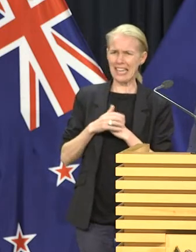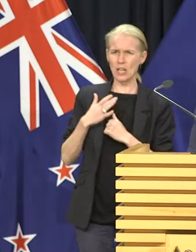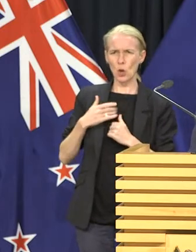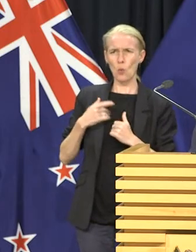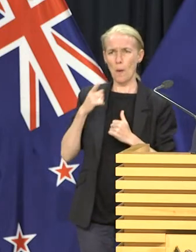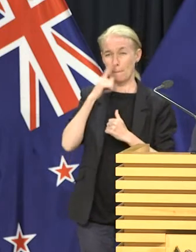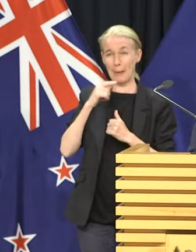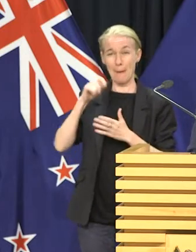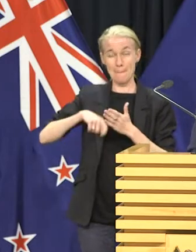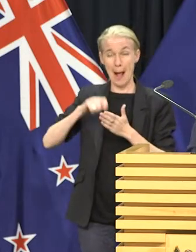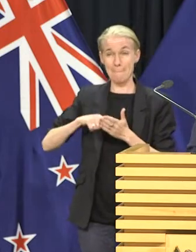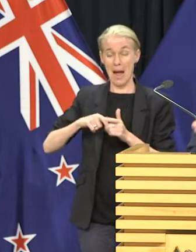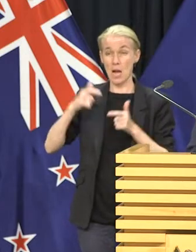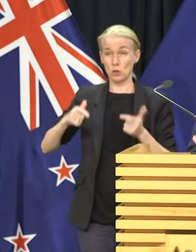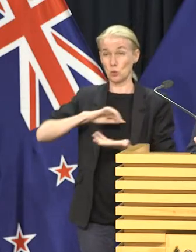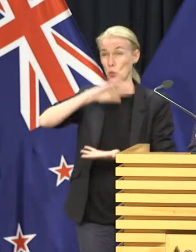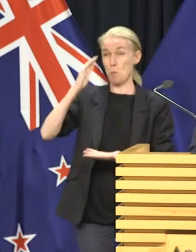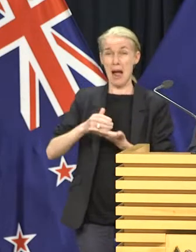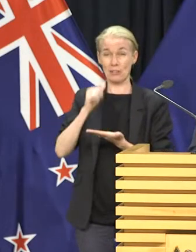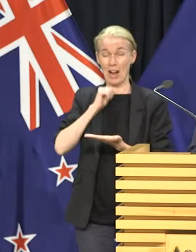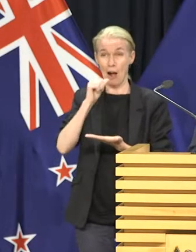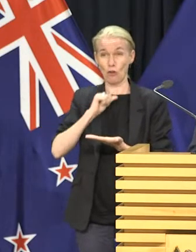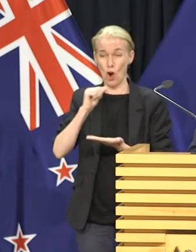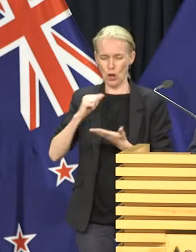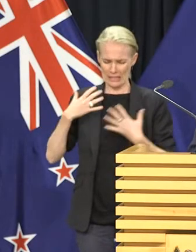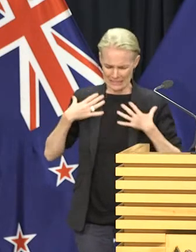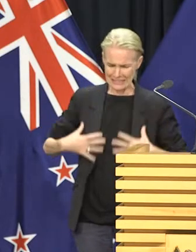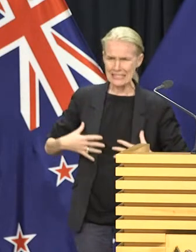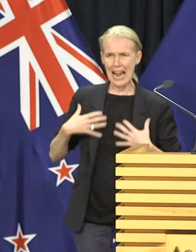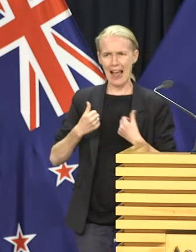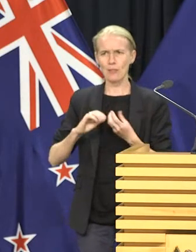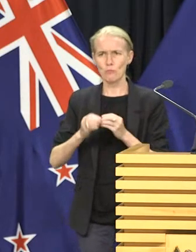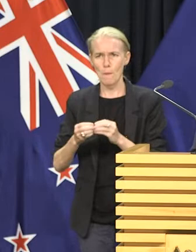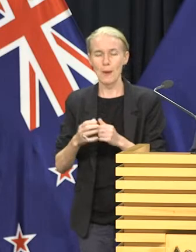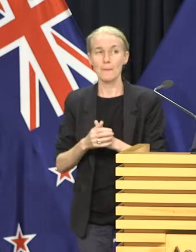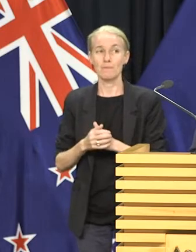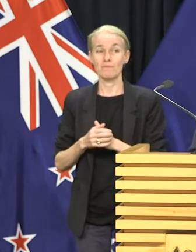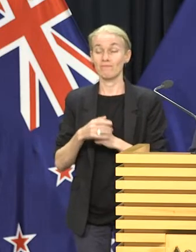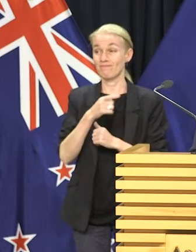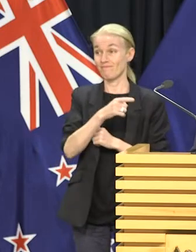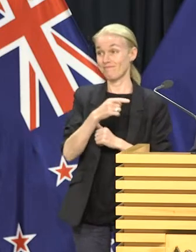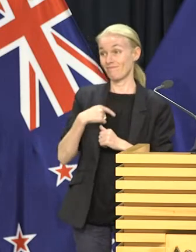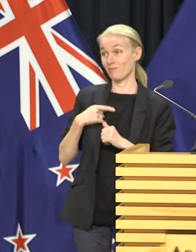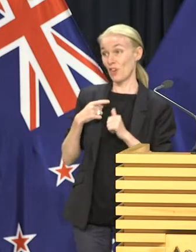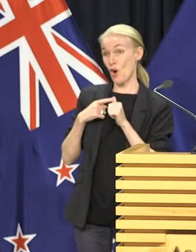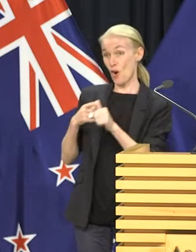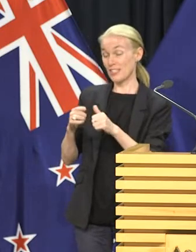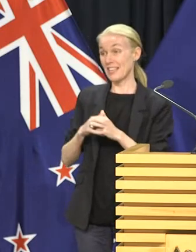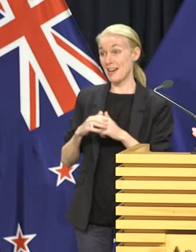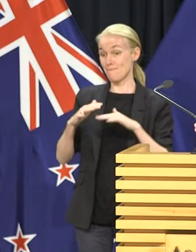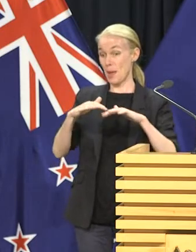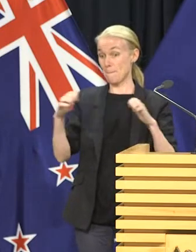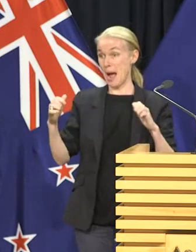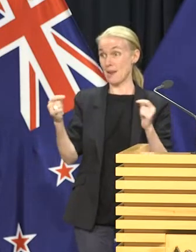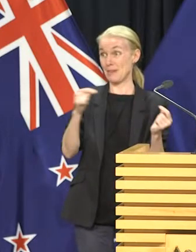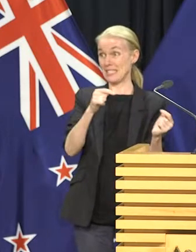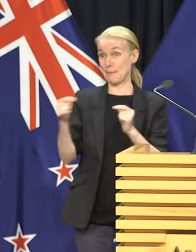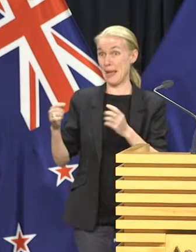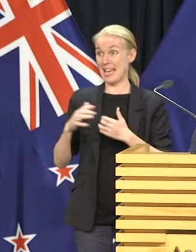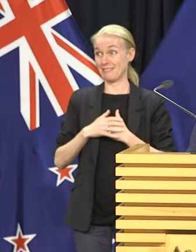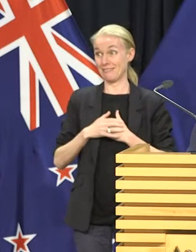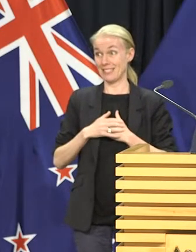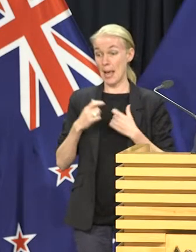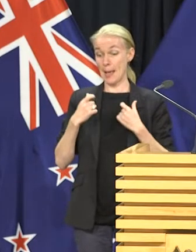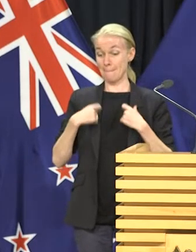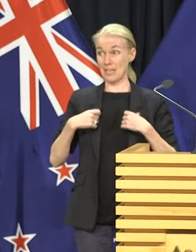etc.? Well, I think, as you pointed out, there's a debate in Parliament about that. We haven't been asked to provide advice at this point on